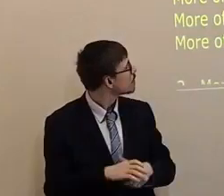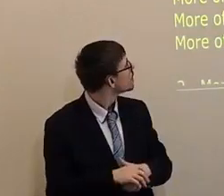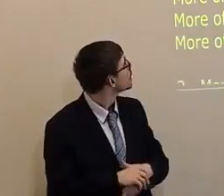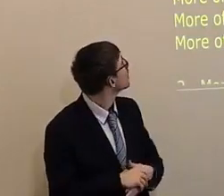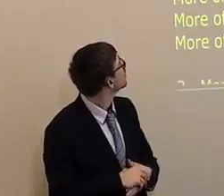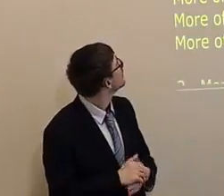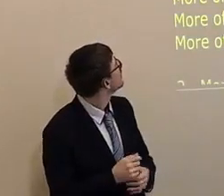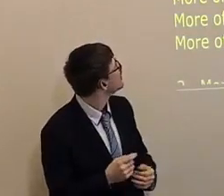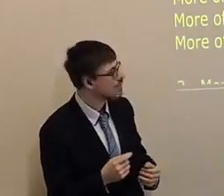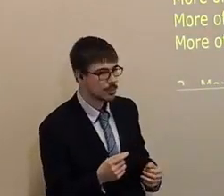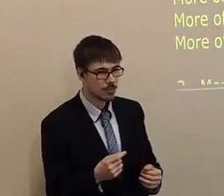stand.